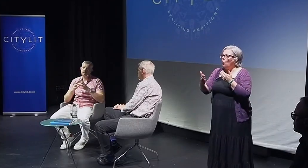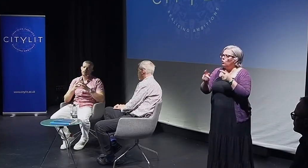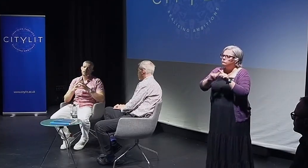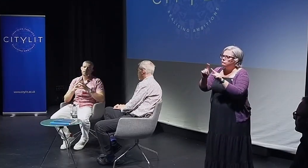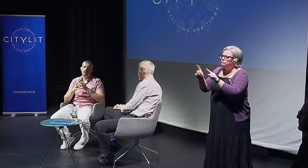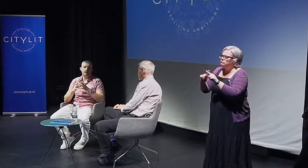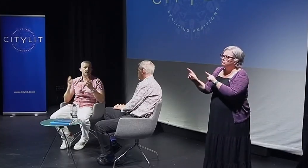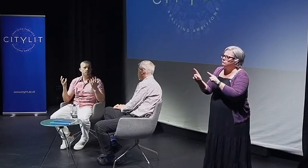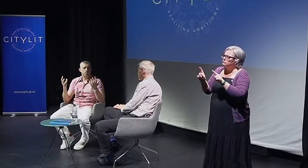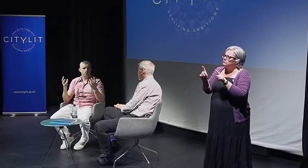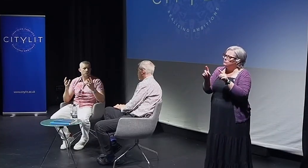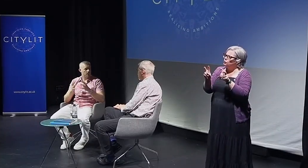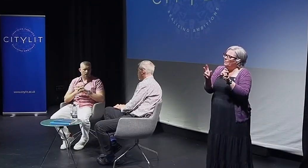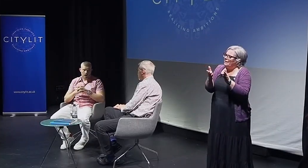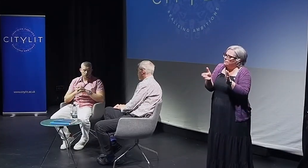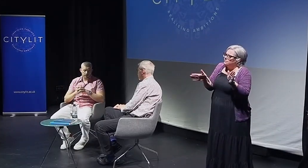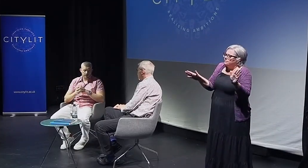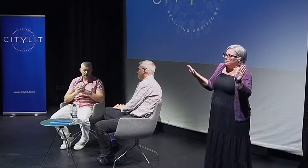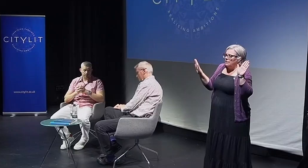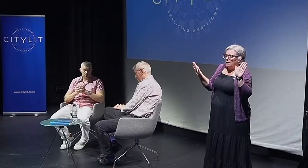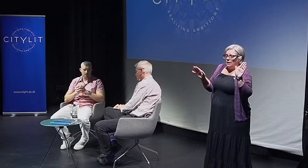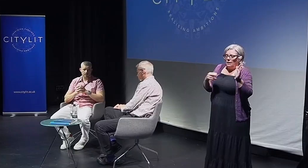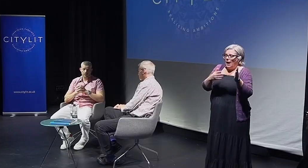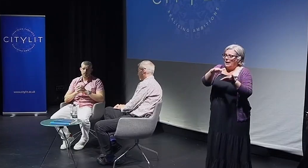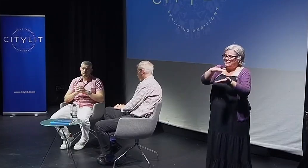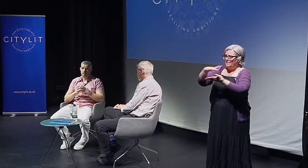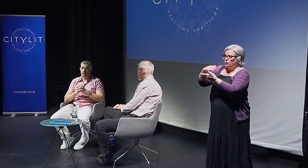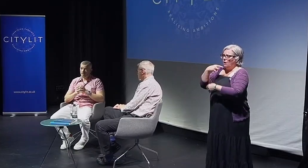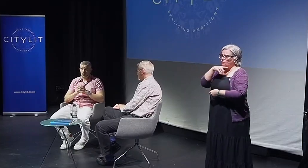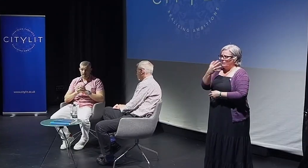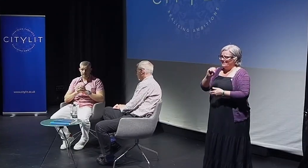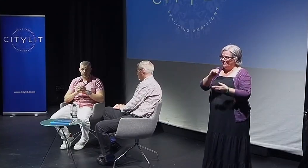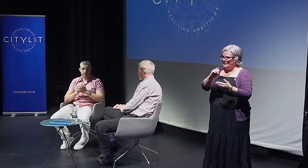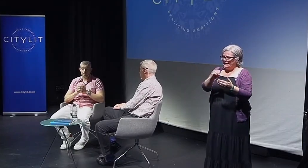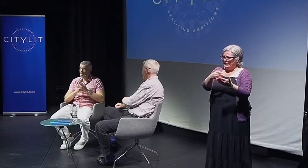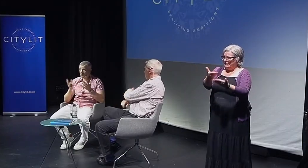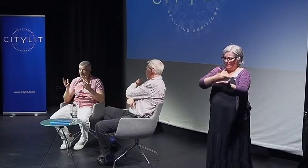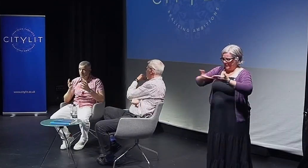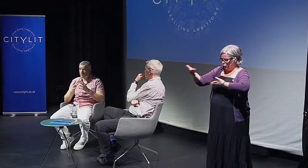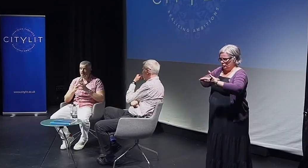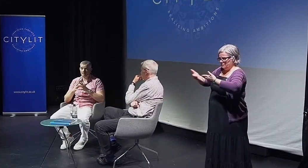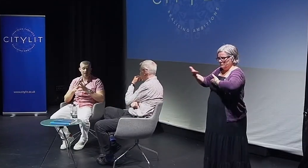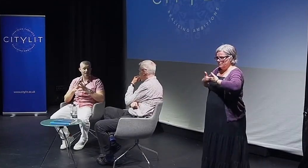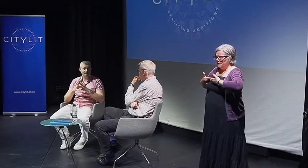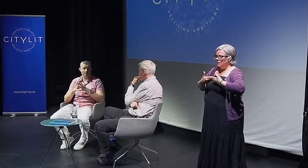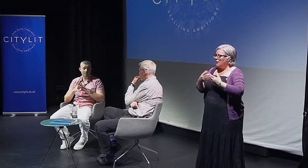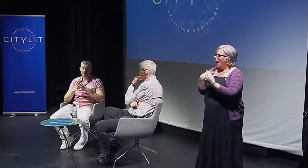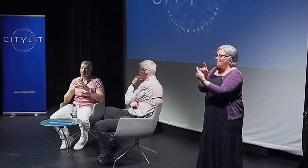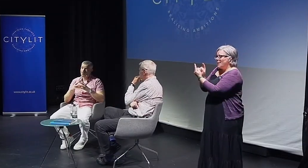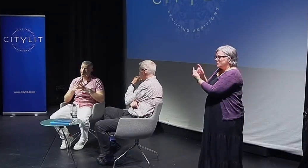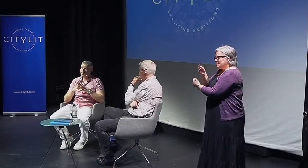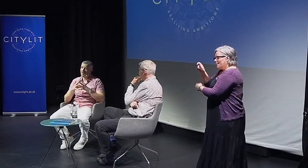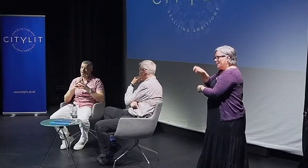interpretation. And then we got like 150 submissions. Yep. It's amazing. I met a few people who didn't get picked, and